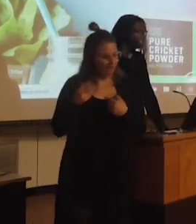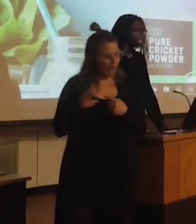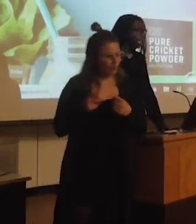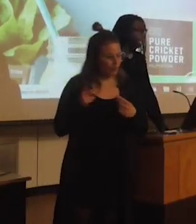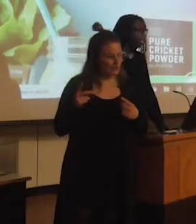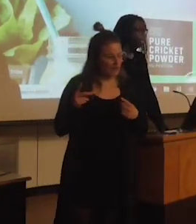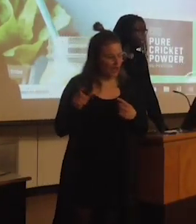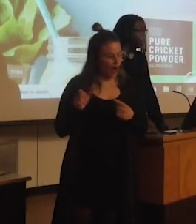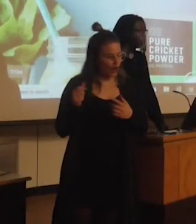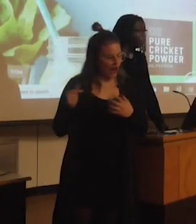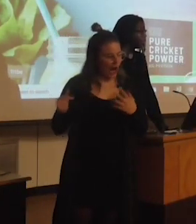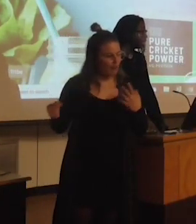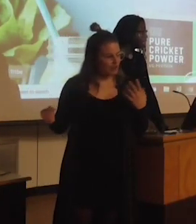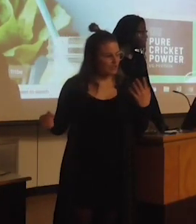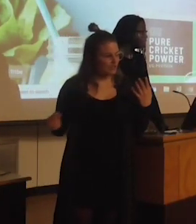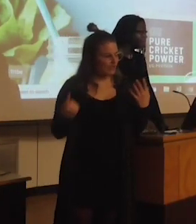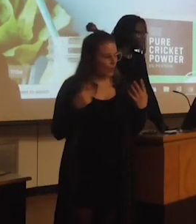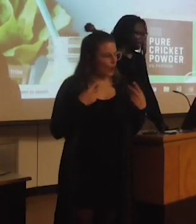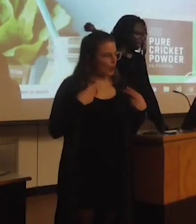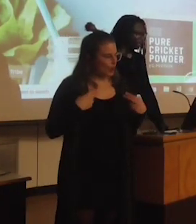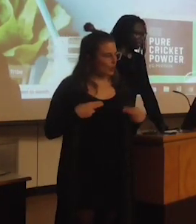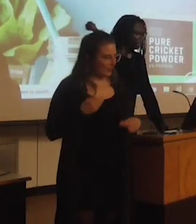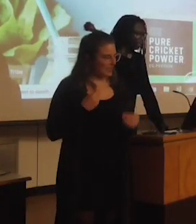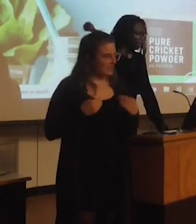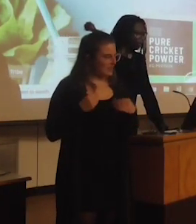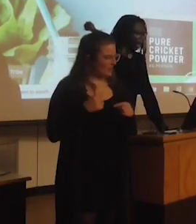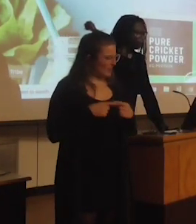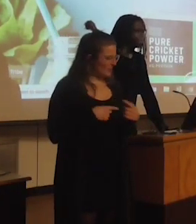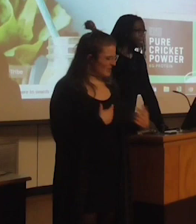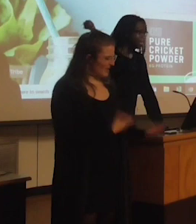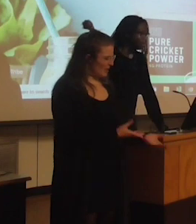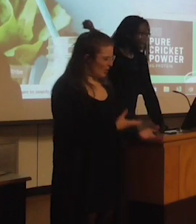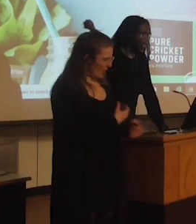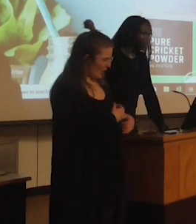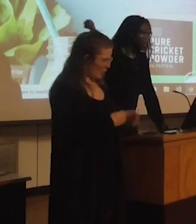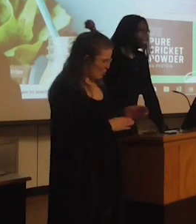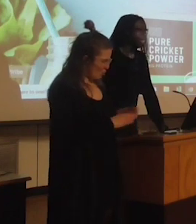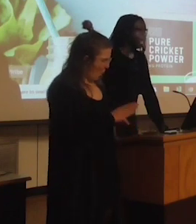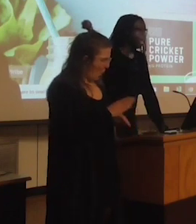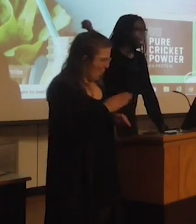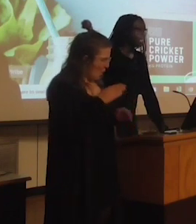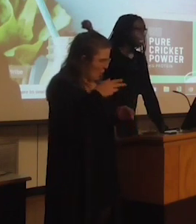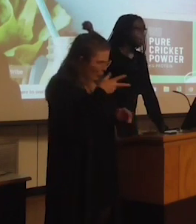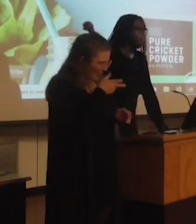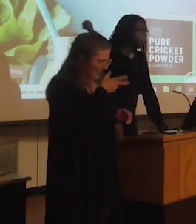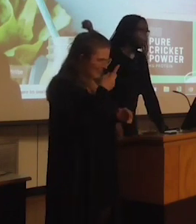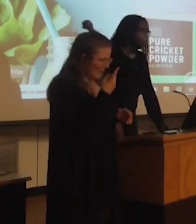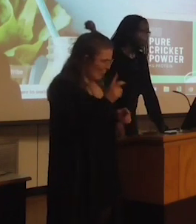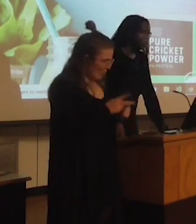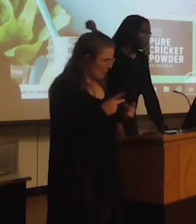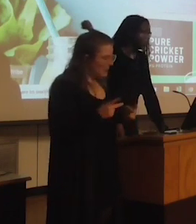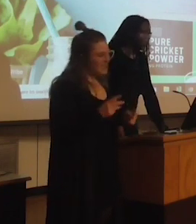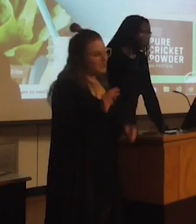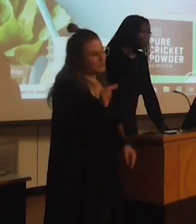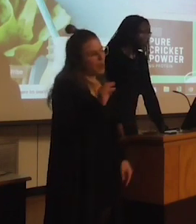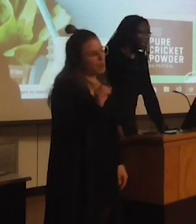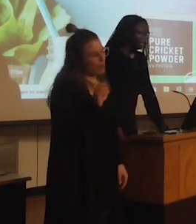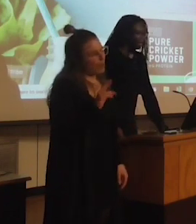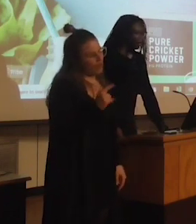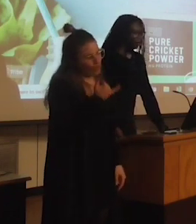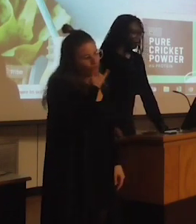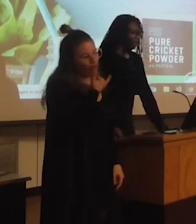on a large scale for human consumption. It's just like, you know, I would still categorize that as like a moral or ethical